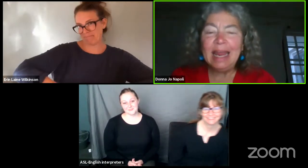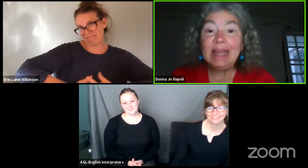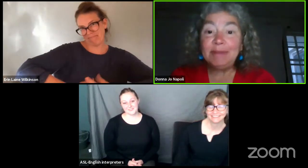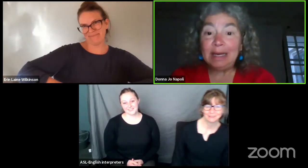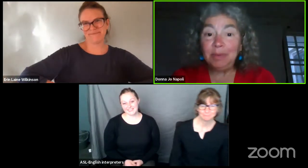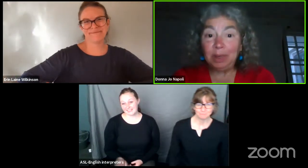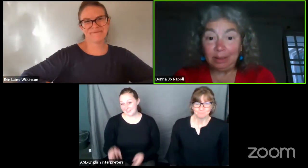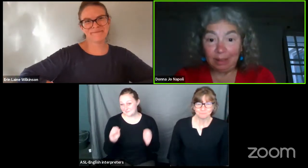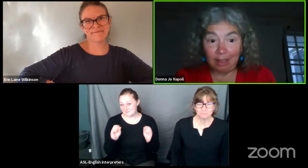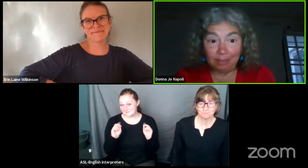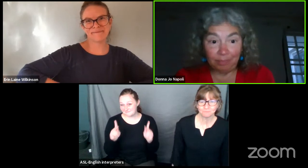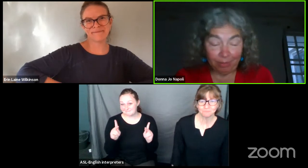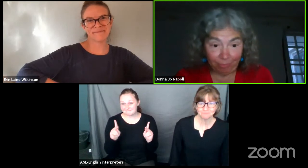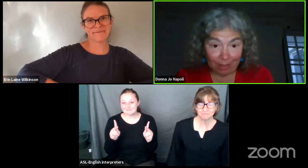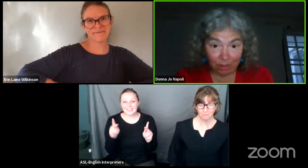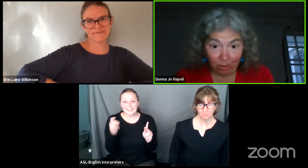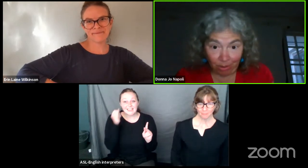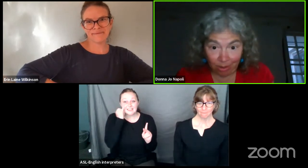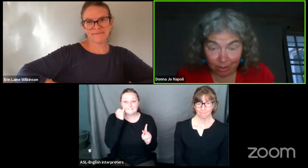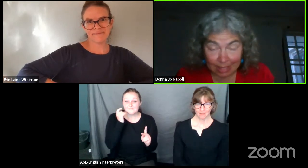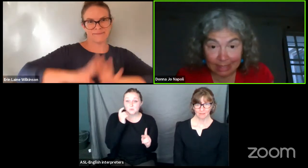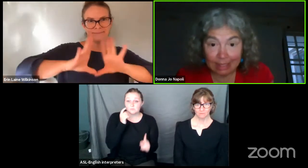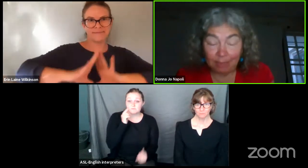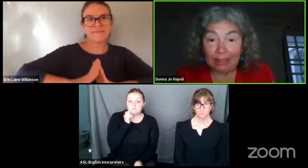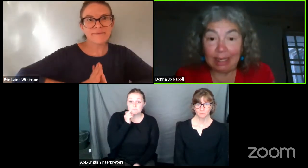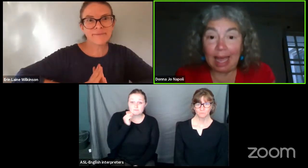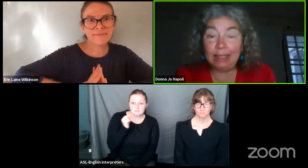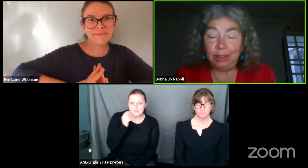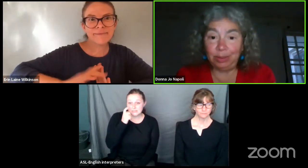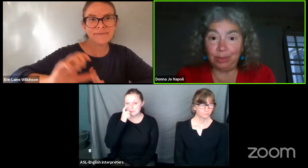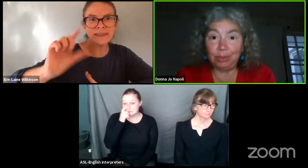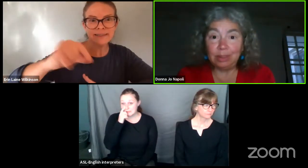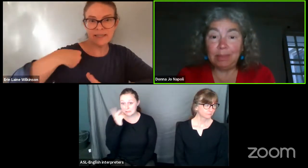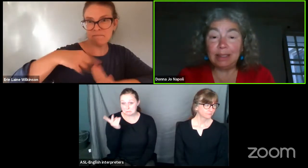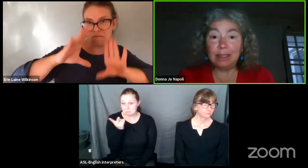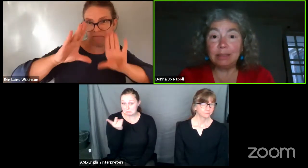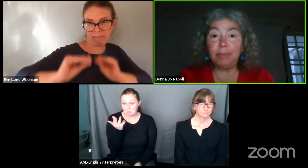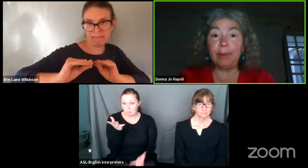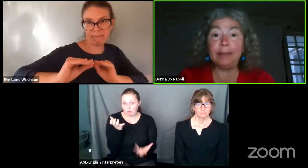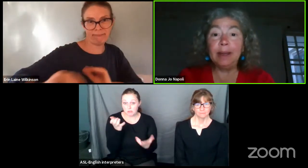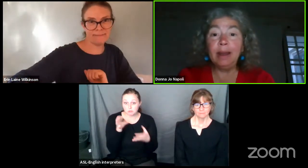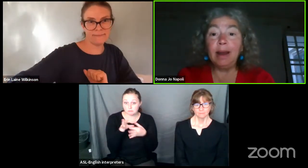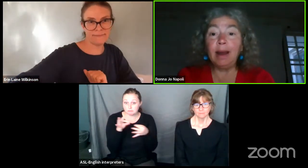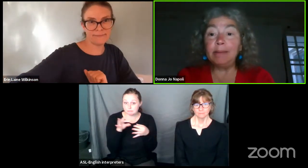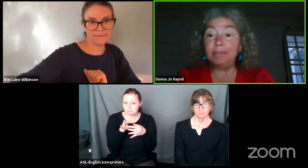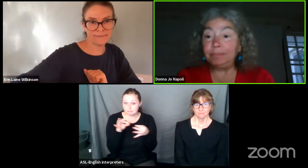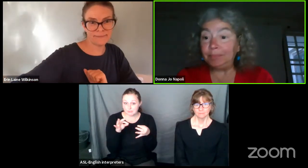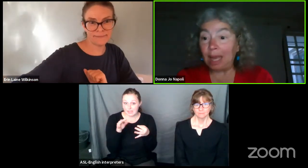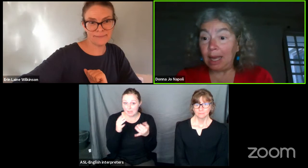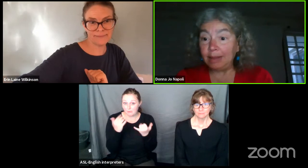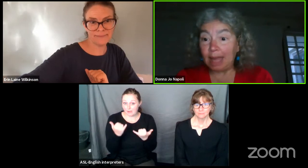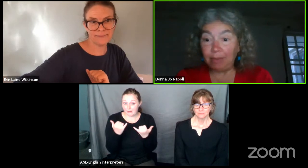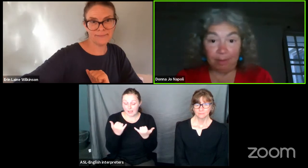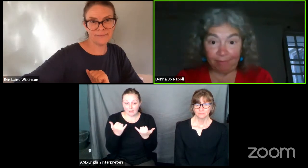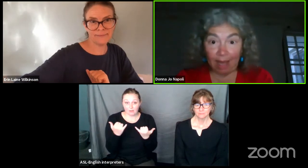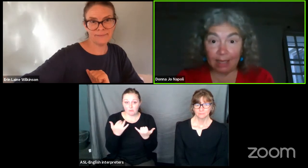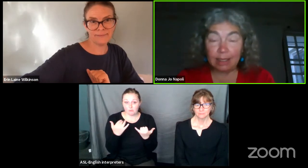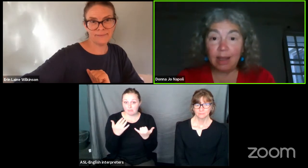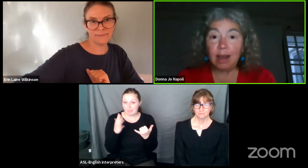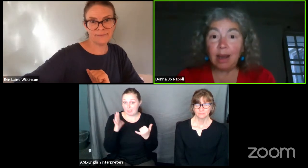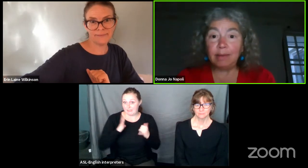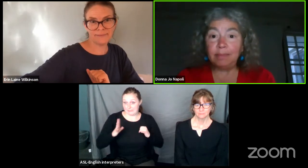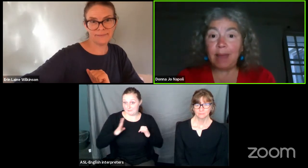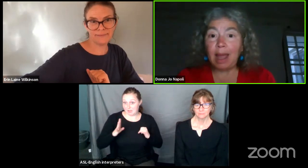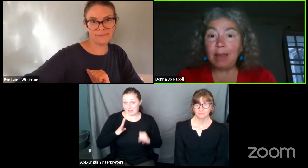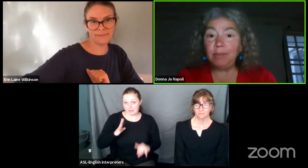Okay. If anyone, if Rachel or Ronice would like to speak at this point, that would be